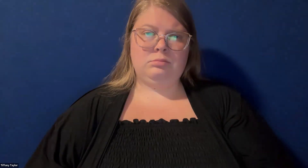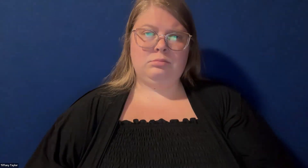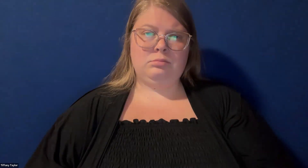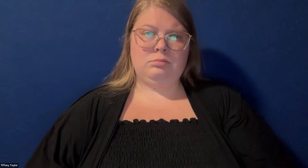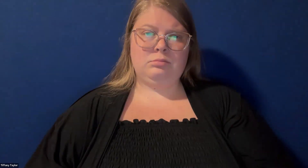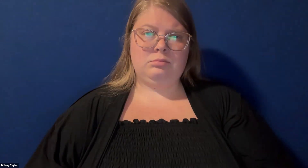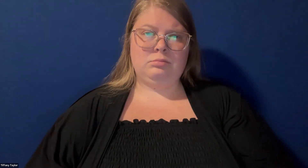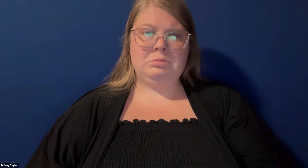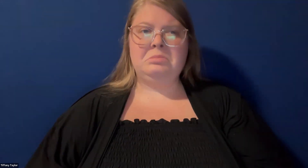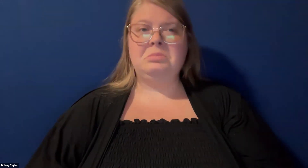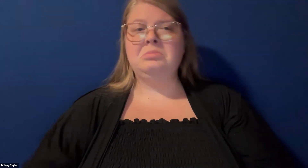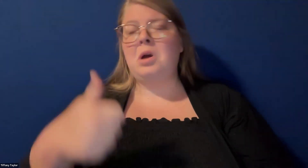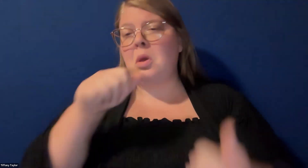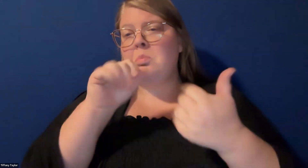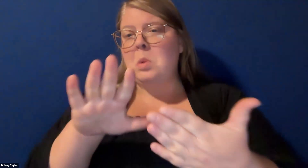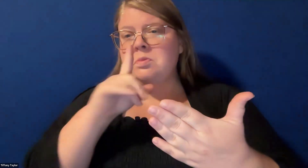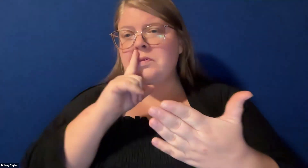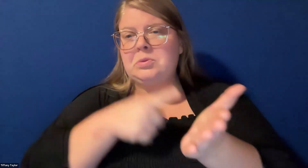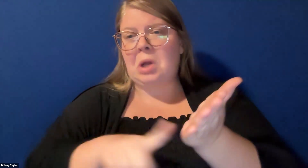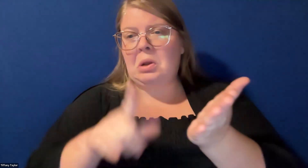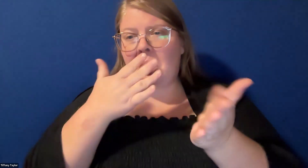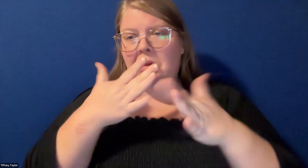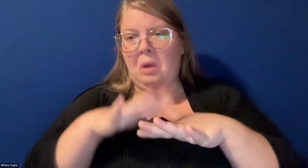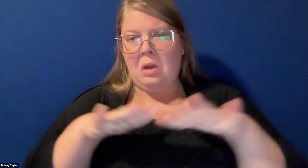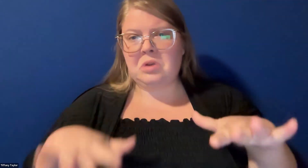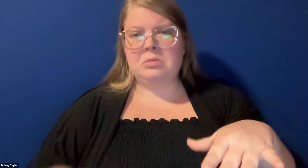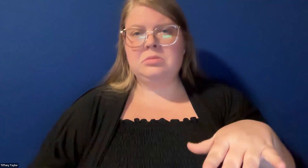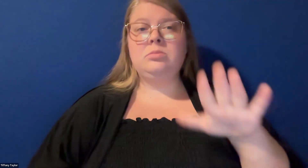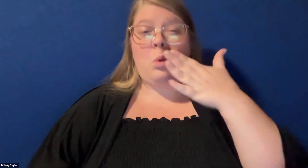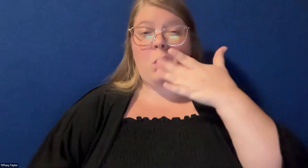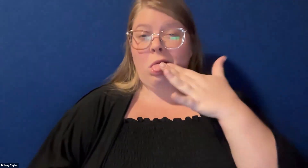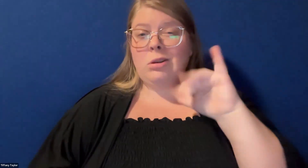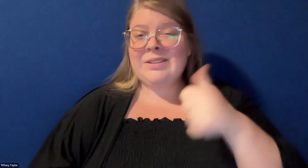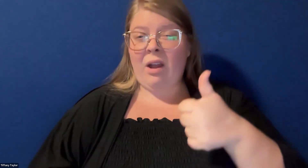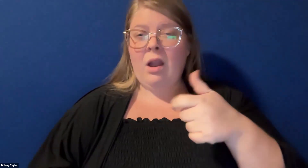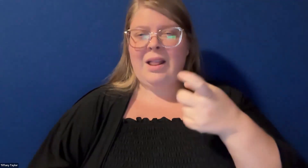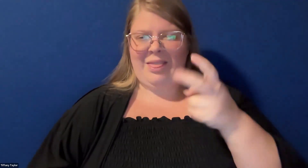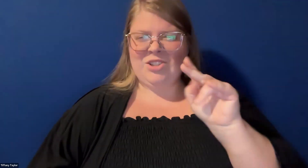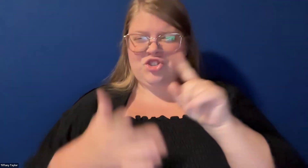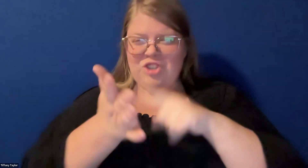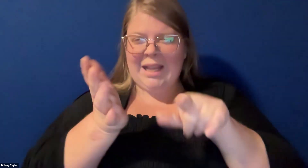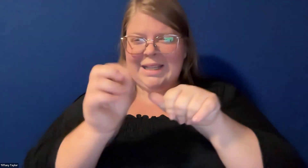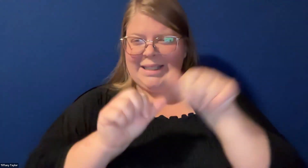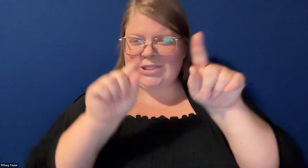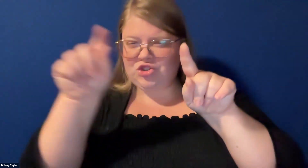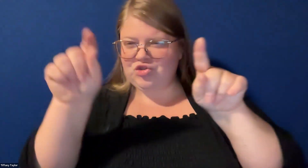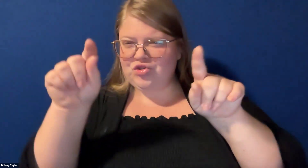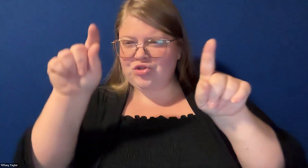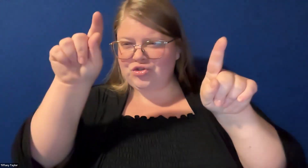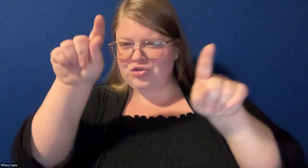So you can define your color here and you can check each of them. Like if you are set this